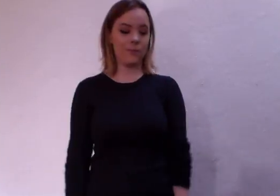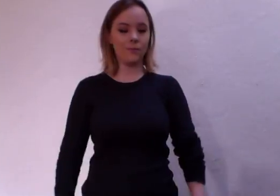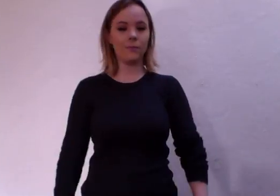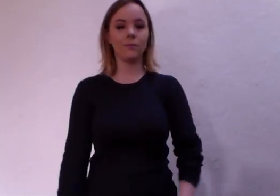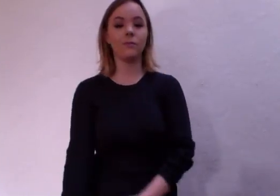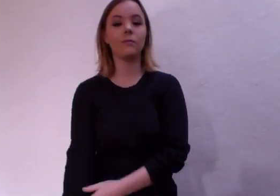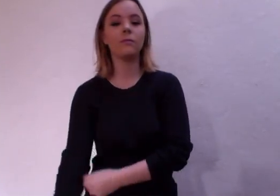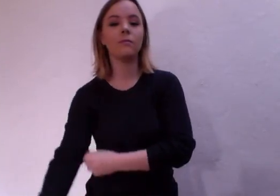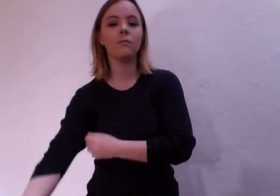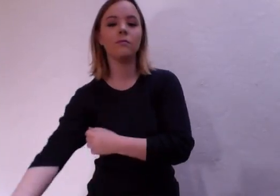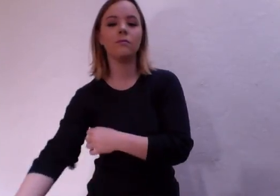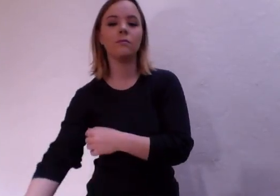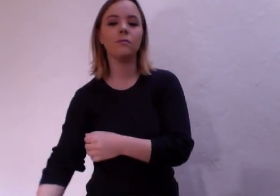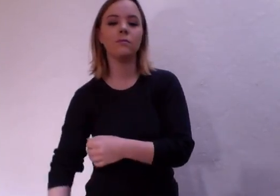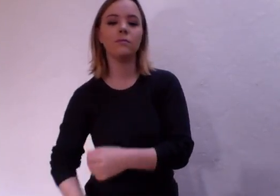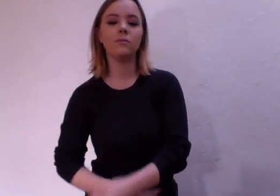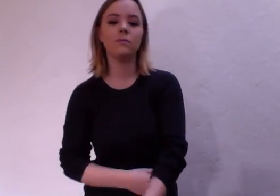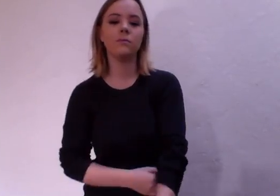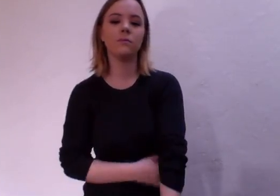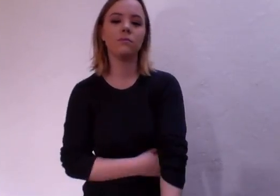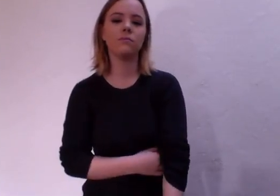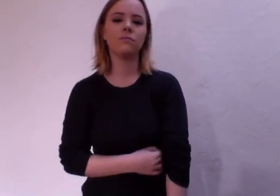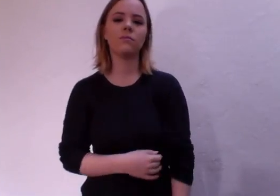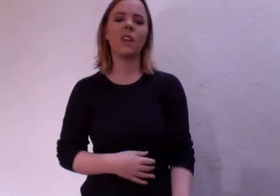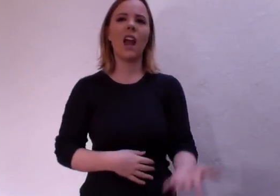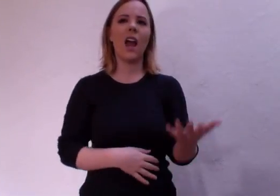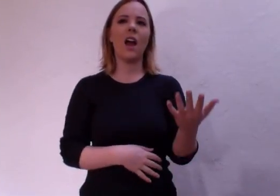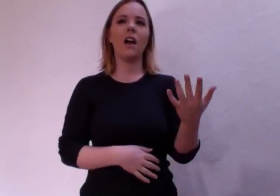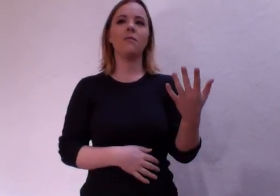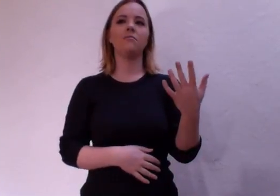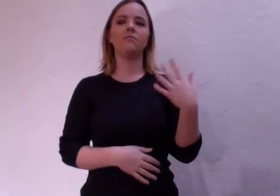when I was invited to come, I was thinking about what I should talk about today, and